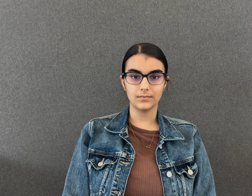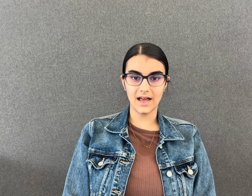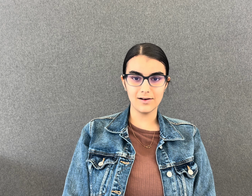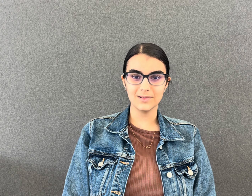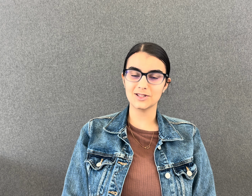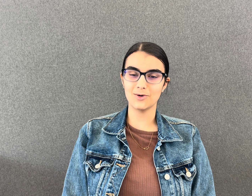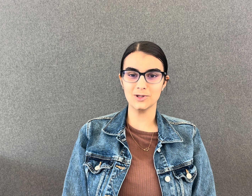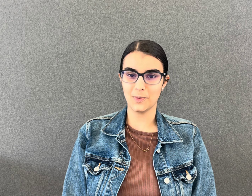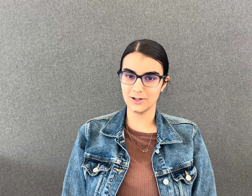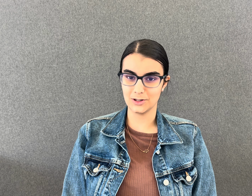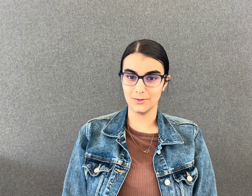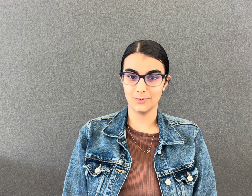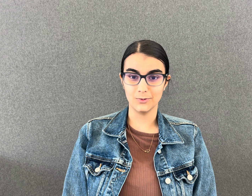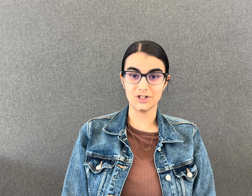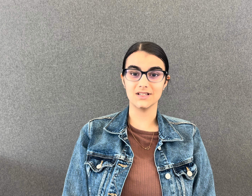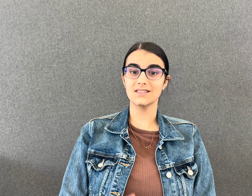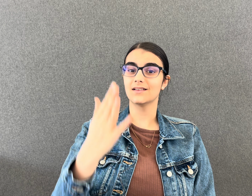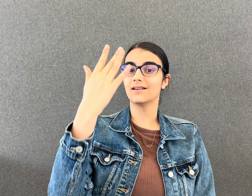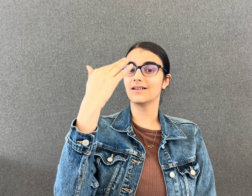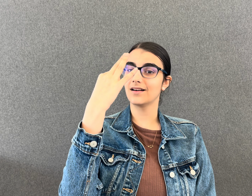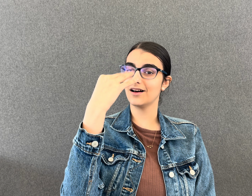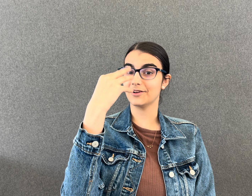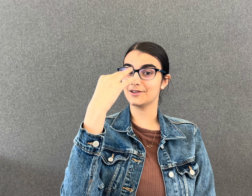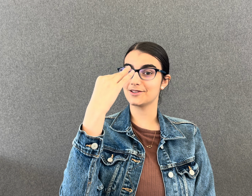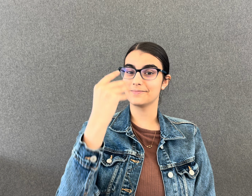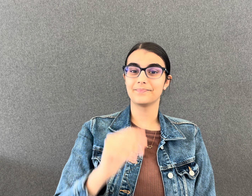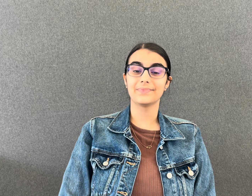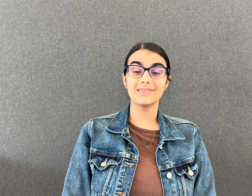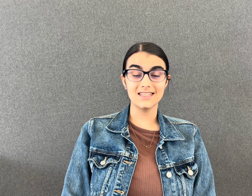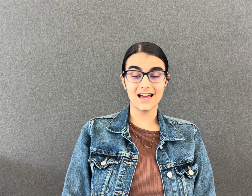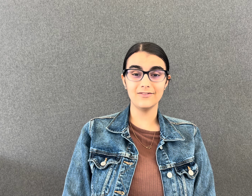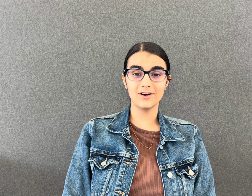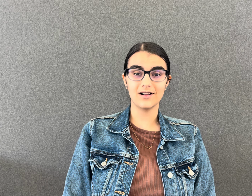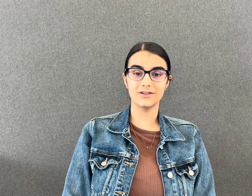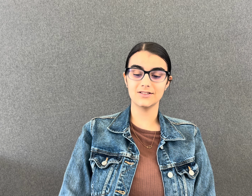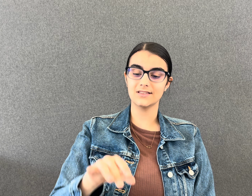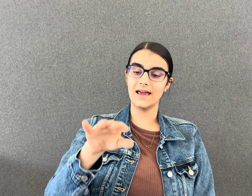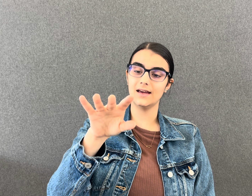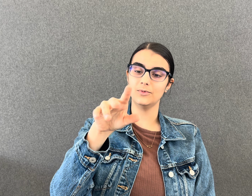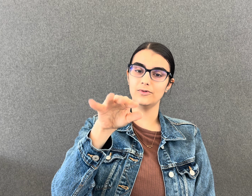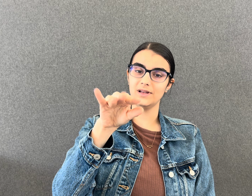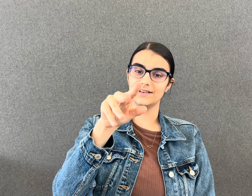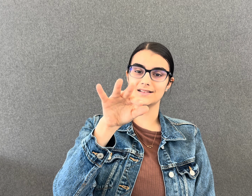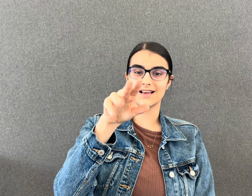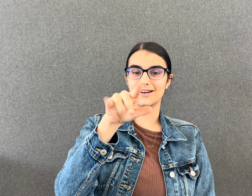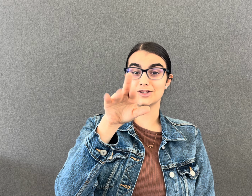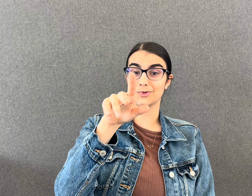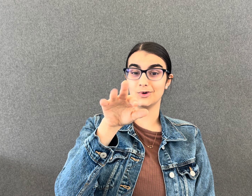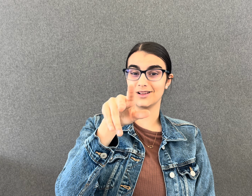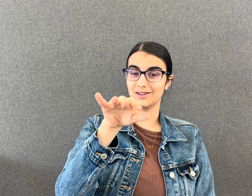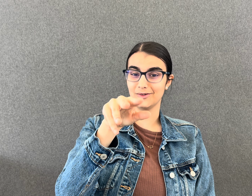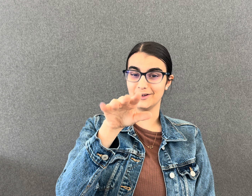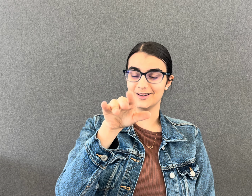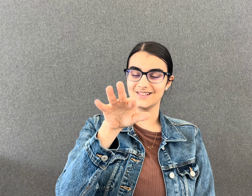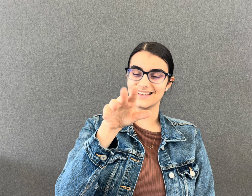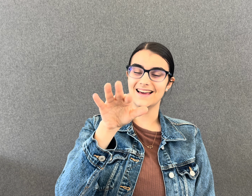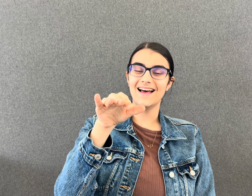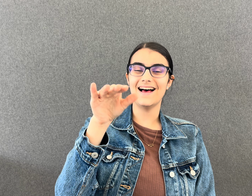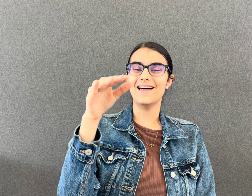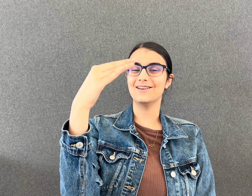Now let's go into part 2, which is colors. The sign for colors, the hand movement is kind of just wiggling your fingers, and then you're